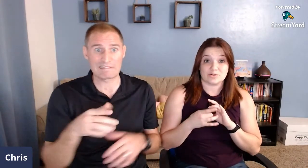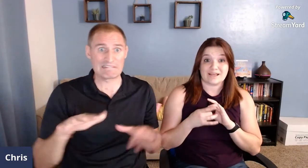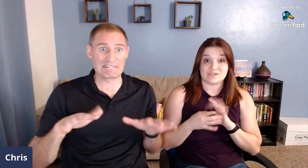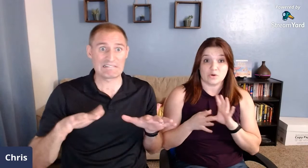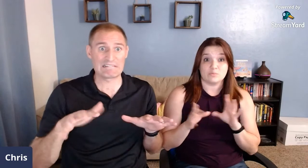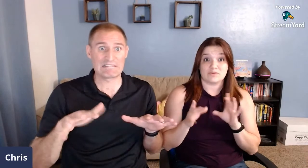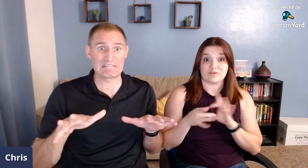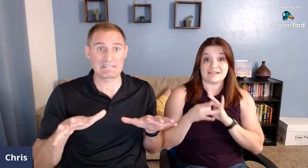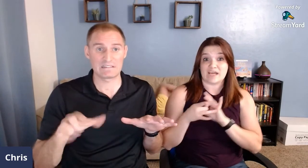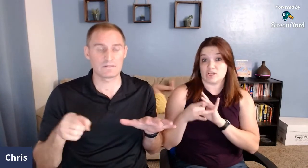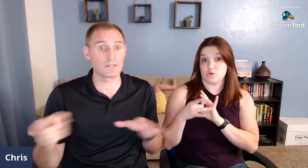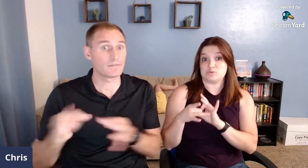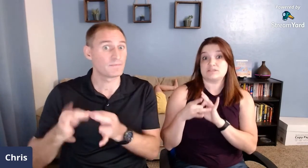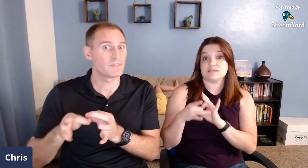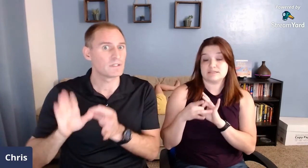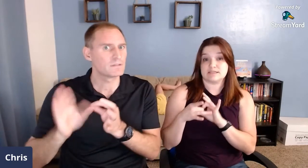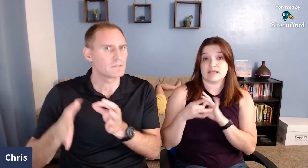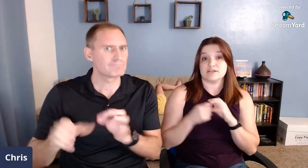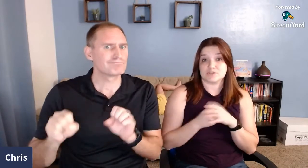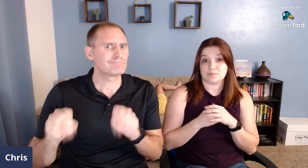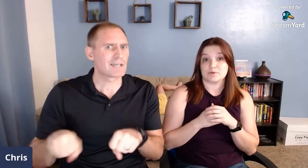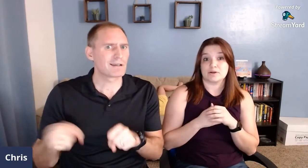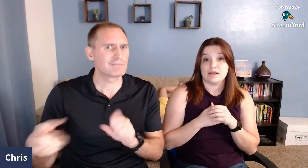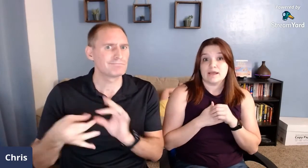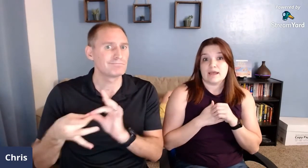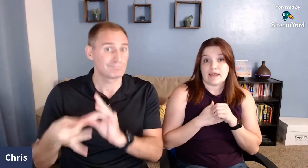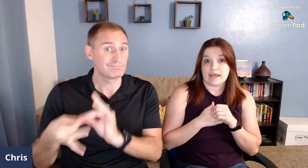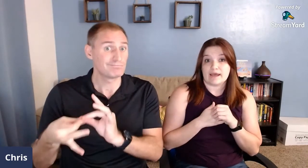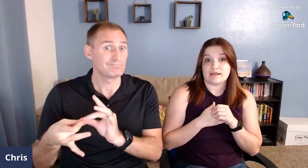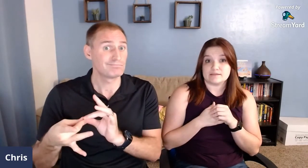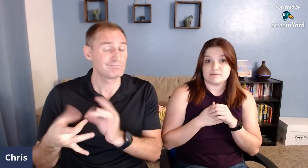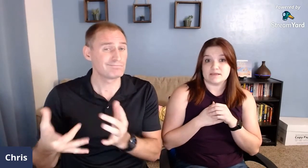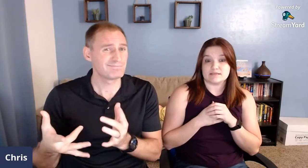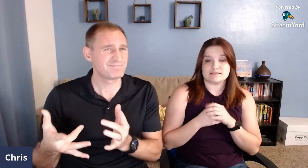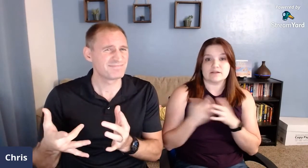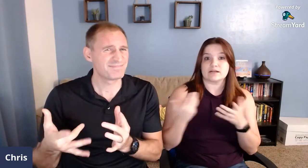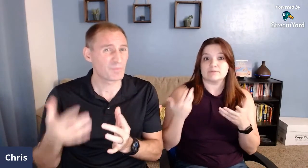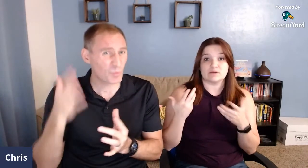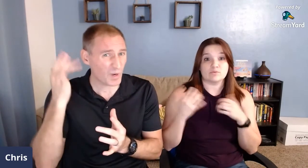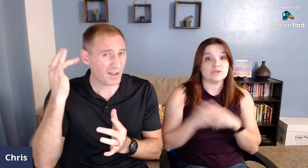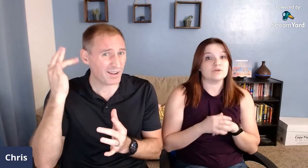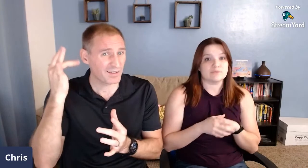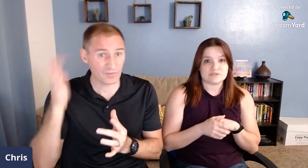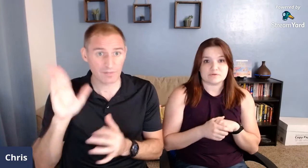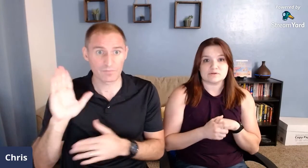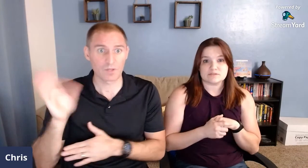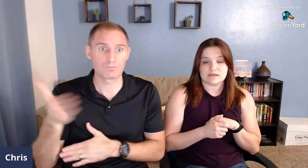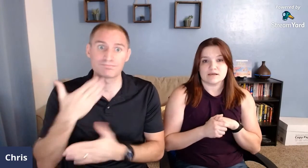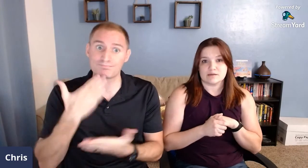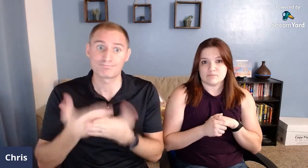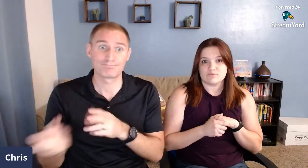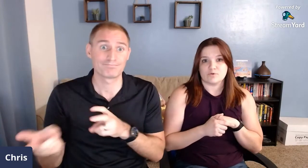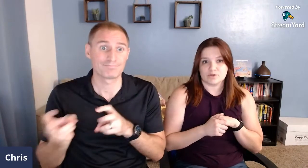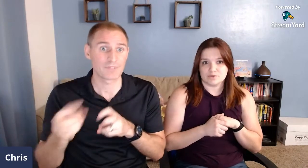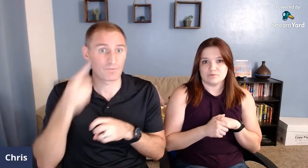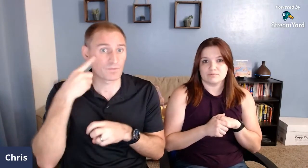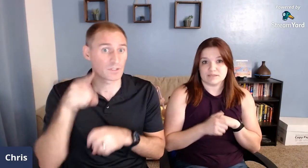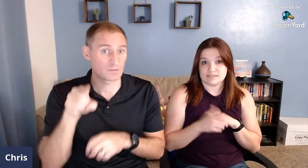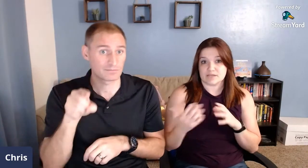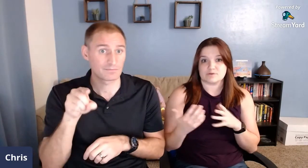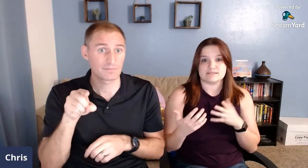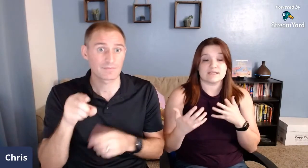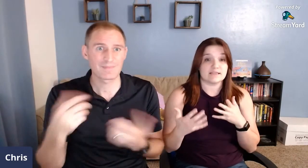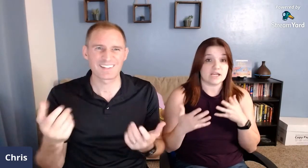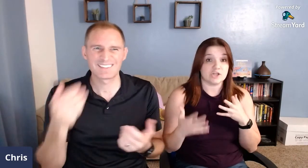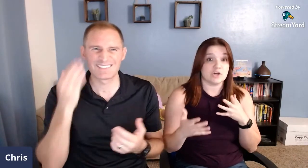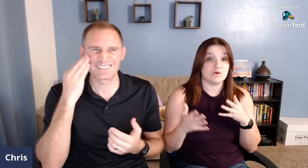that interpreter. Like, don't be afraid to get close to that interpreter, and because they're going to be a really good resource for you,